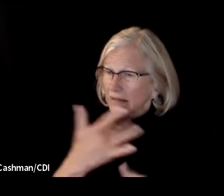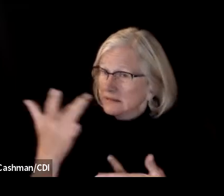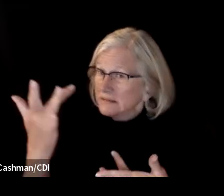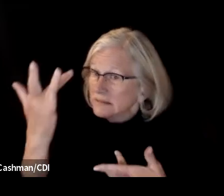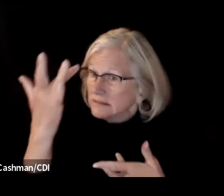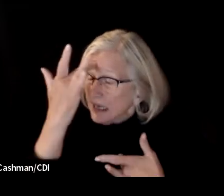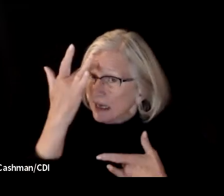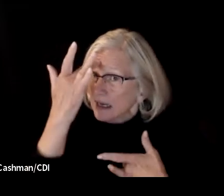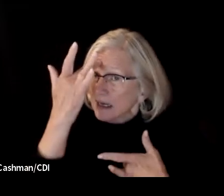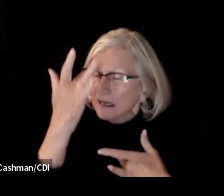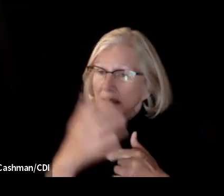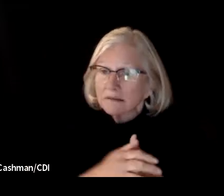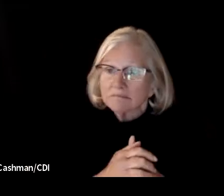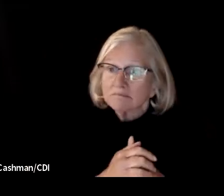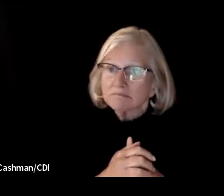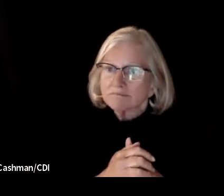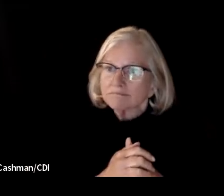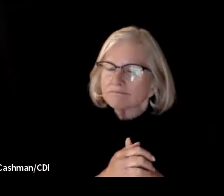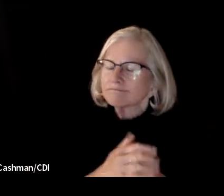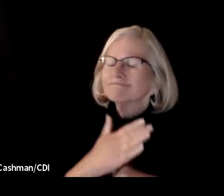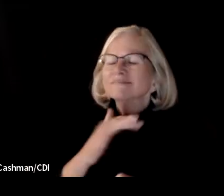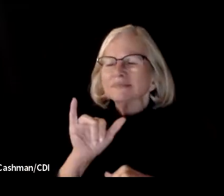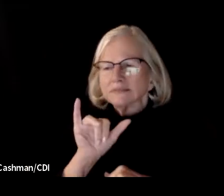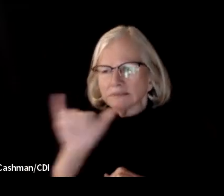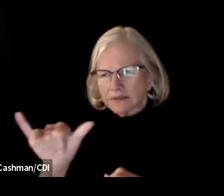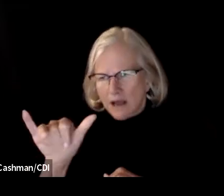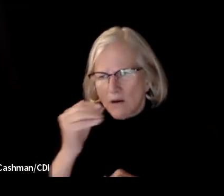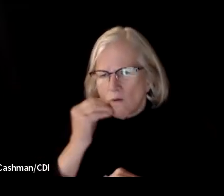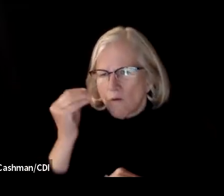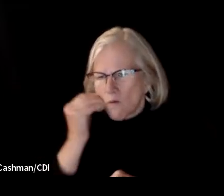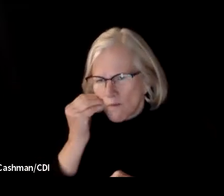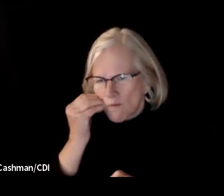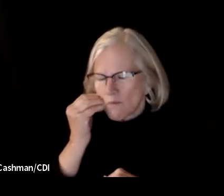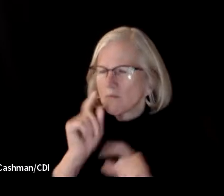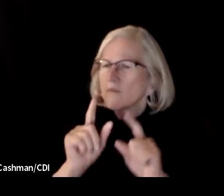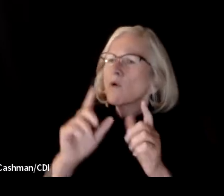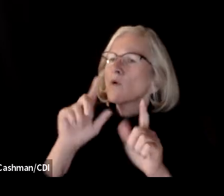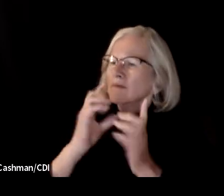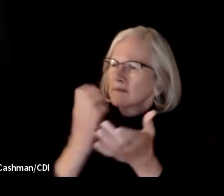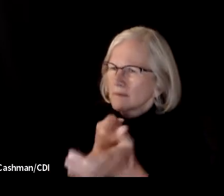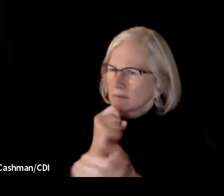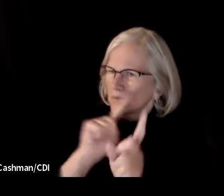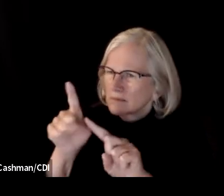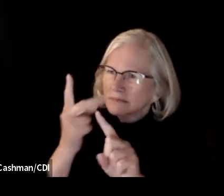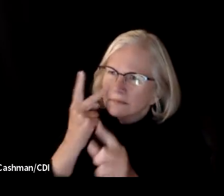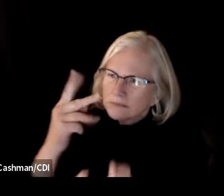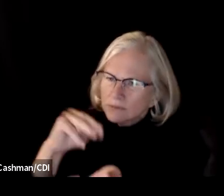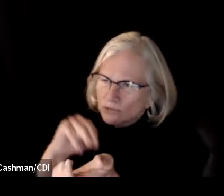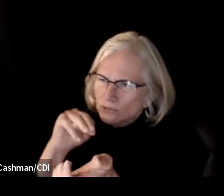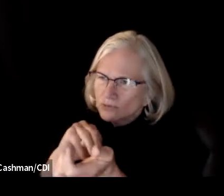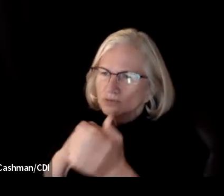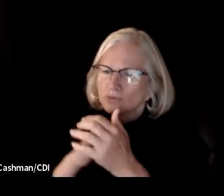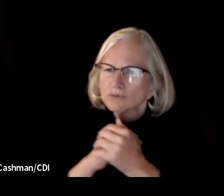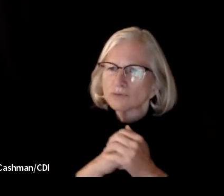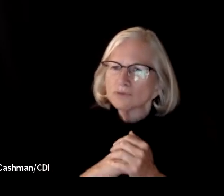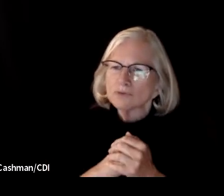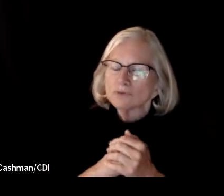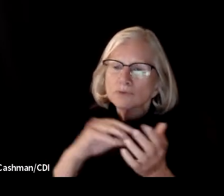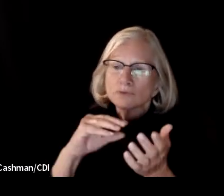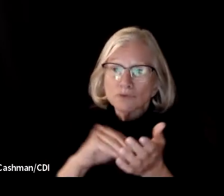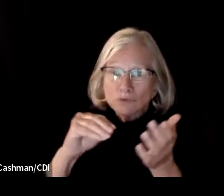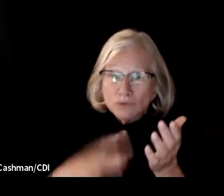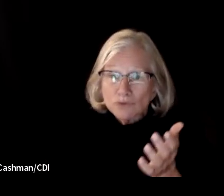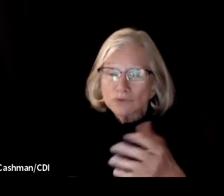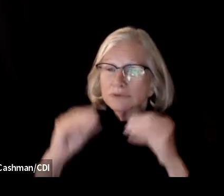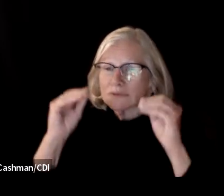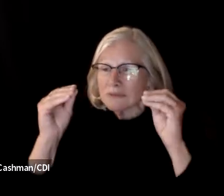healthcare provider for testing and care. Students, teachers, and staff who have not been fully vaccinated should stay home